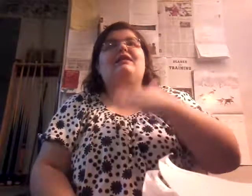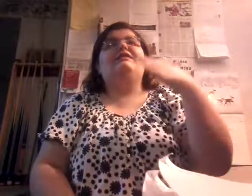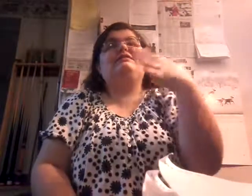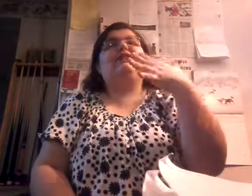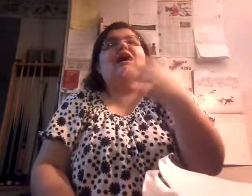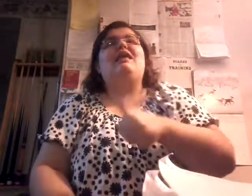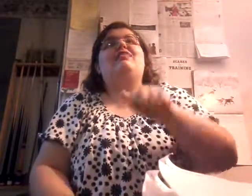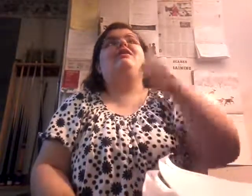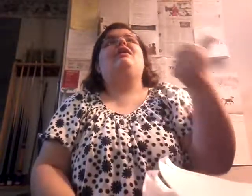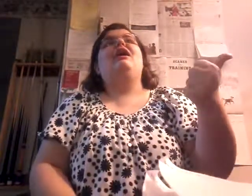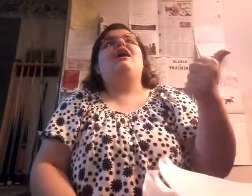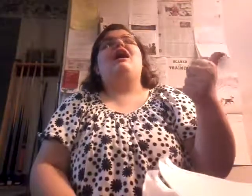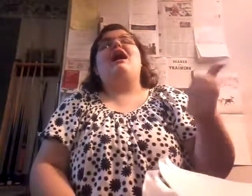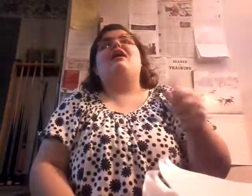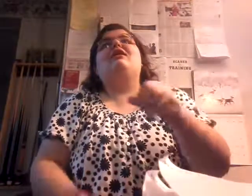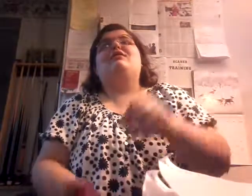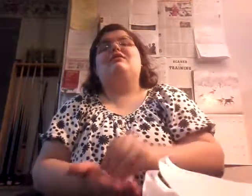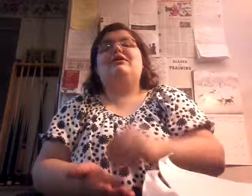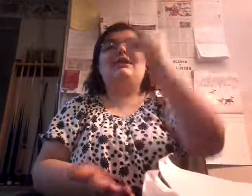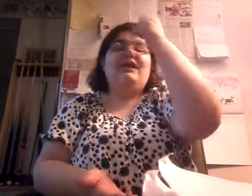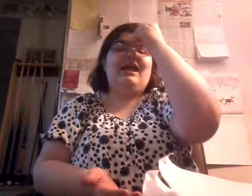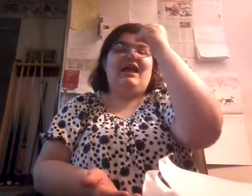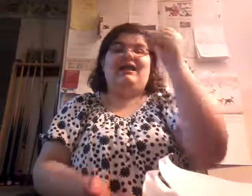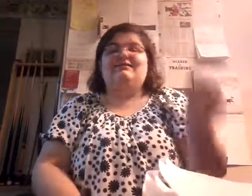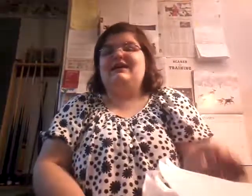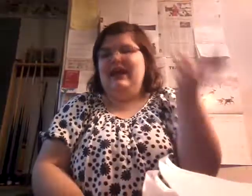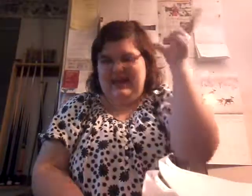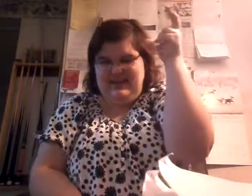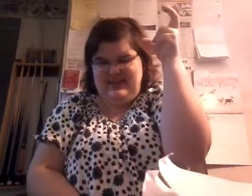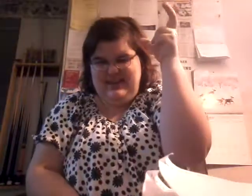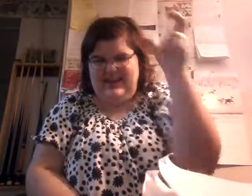this is another learning and hearing